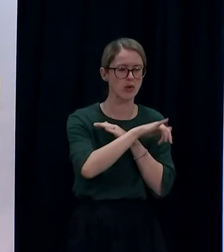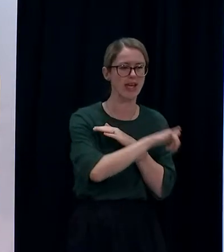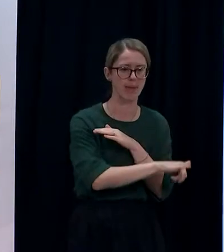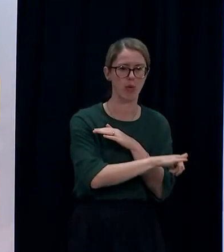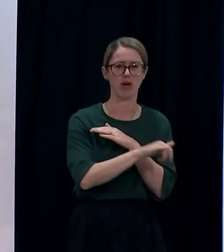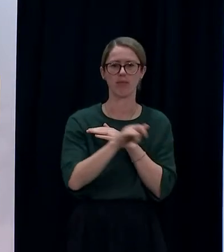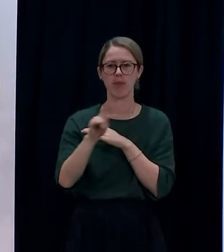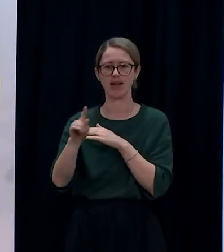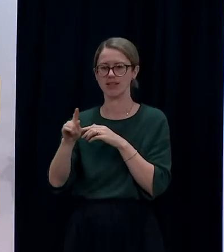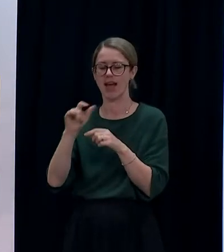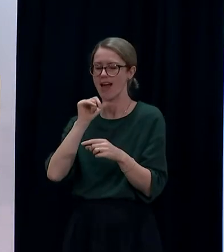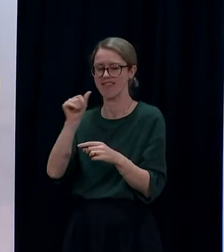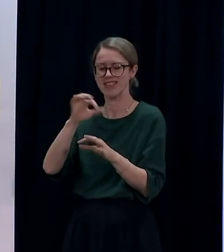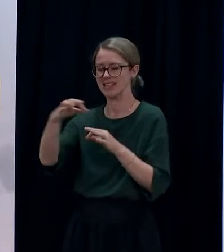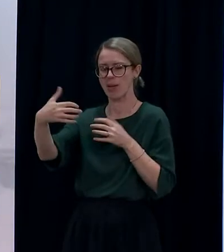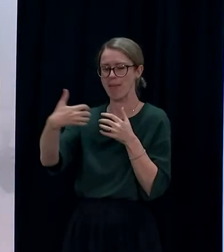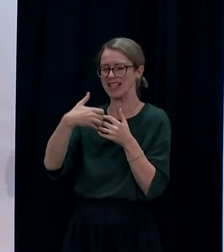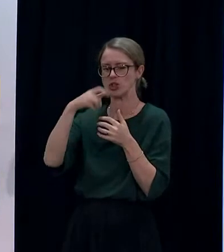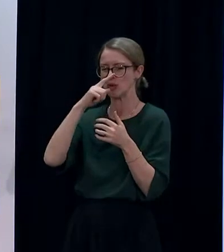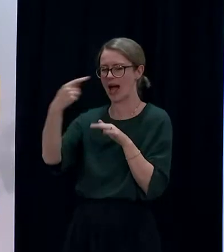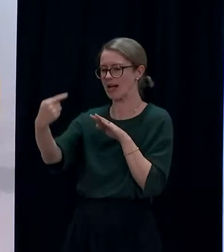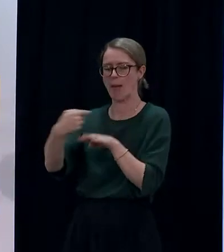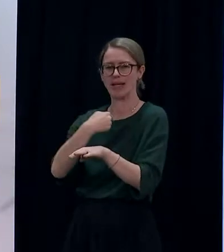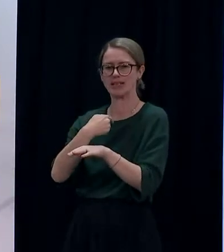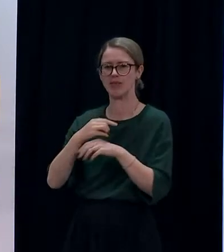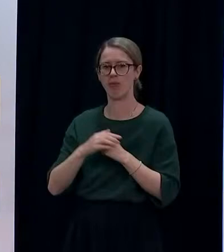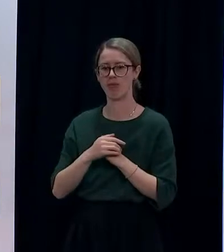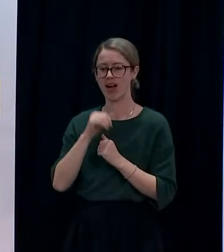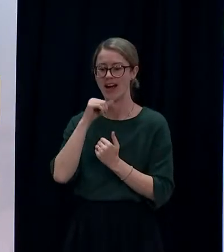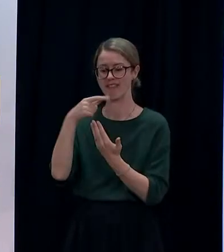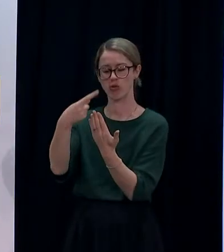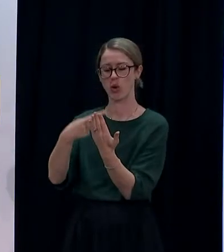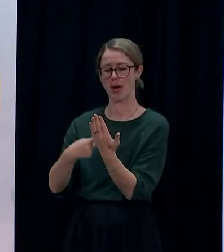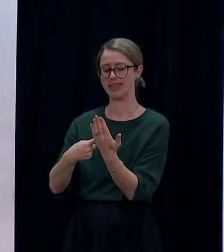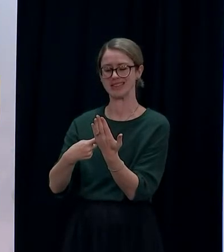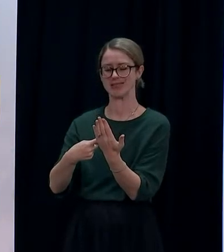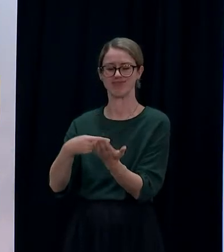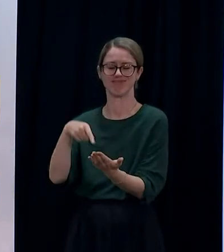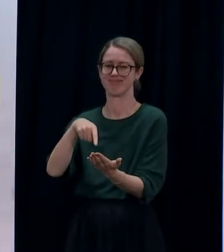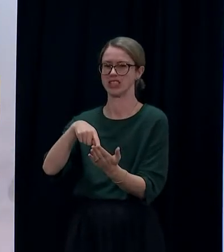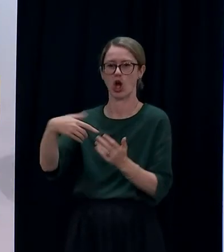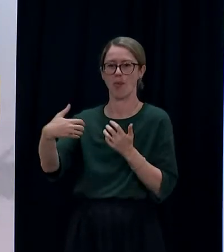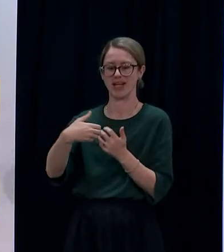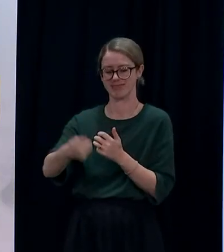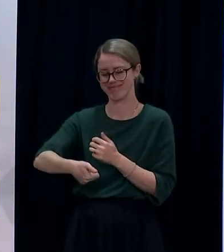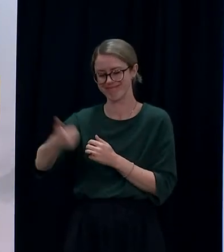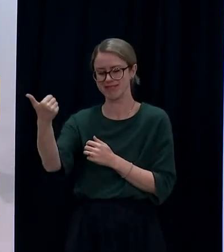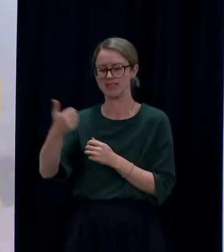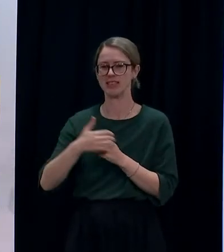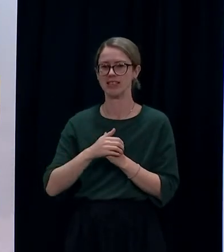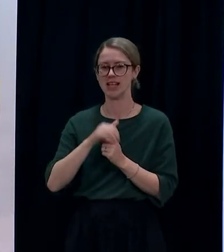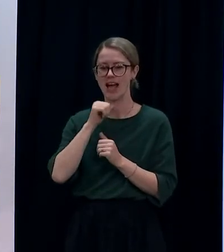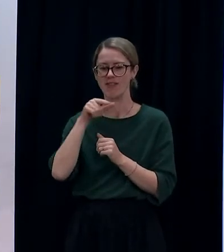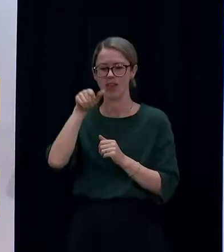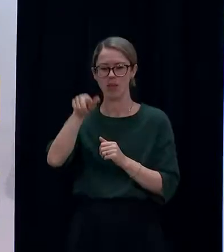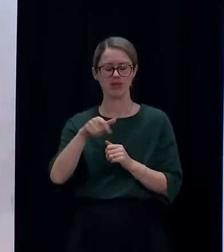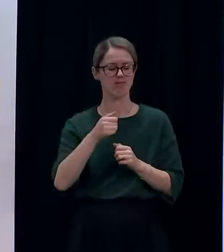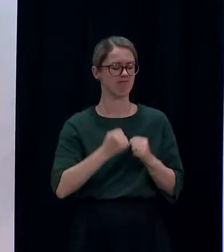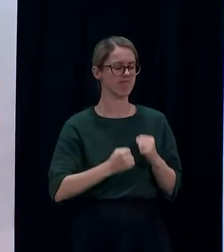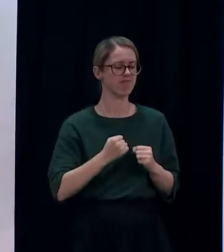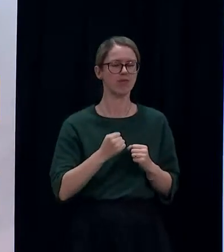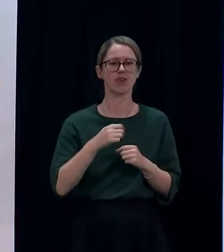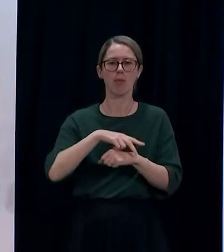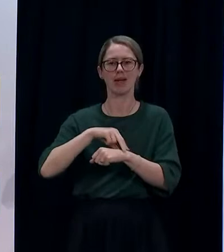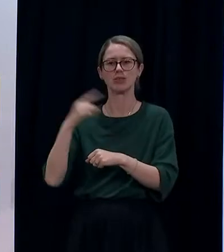Up until that point, they can't actually enter the airport. If they don't meet those requirements, they're told not to enter. If they object, the police are called,